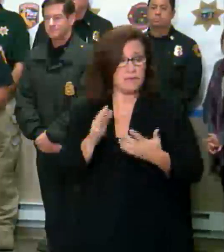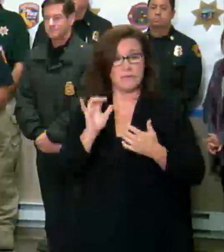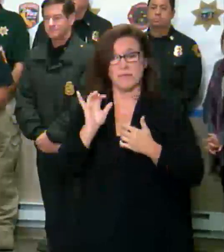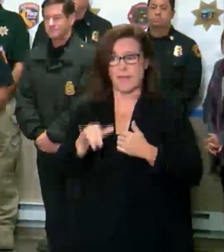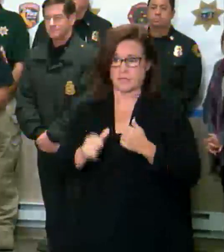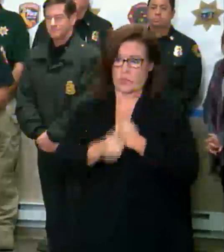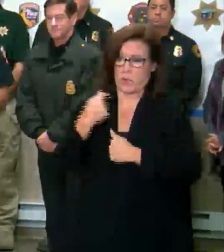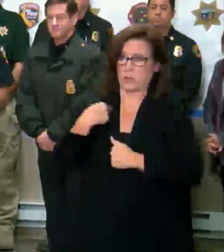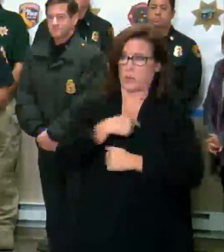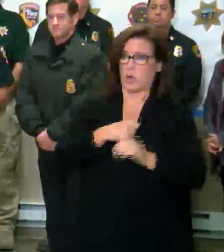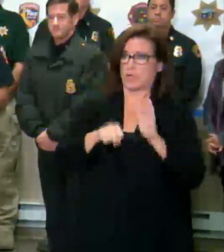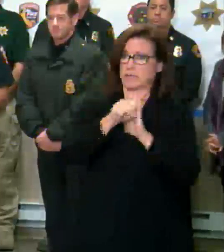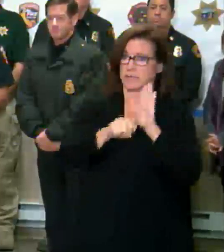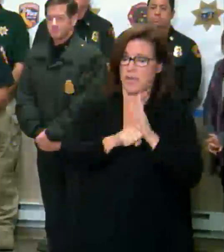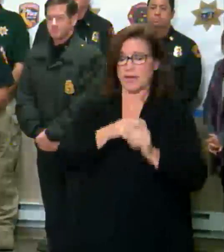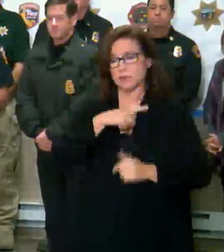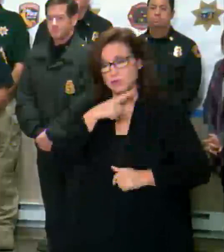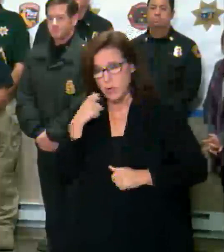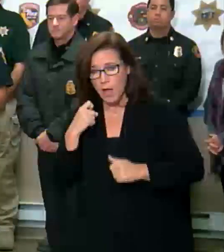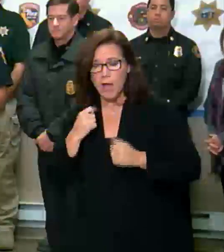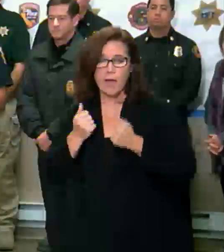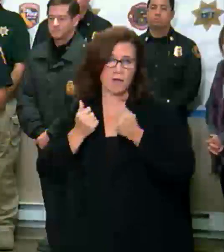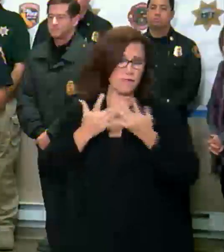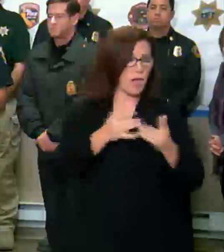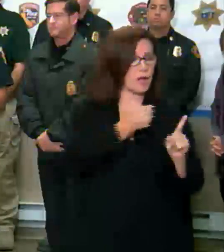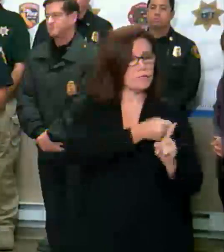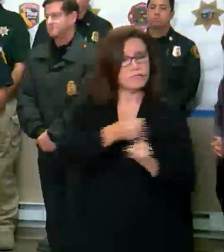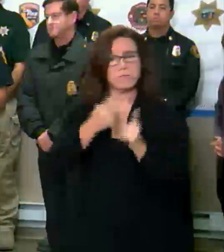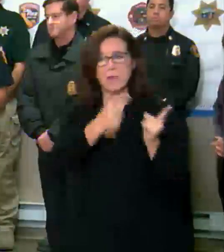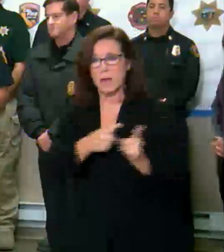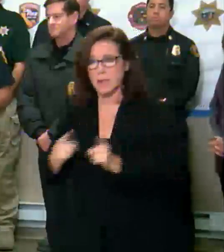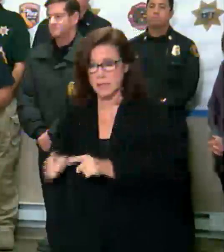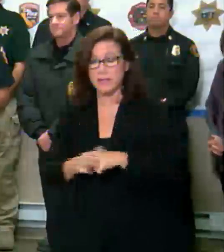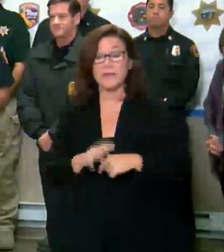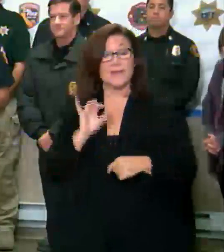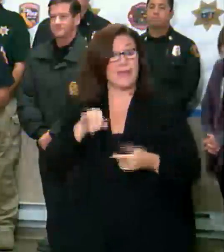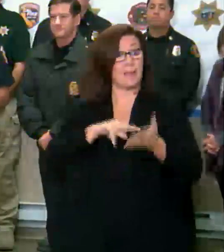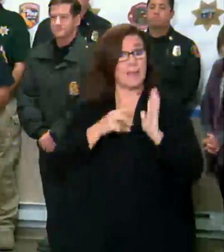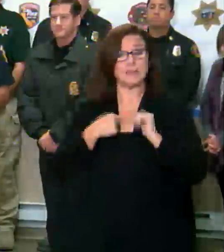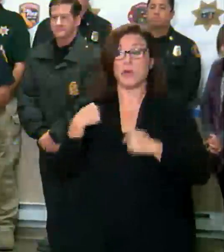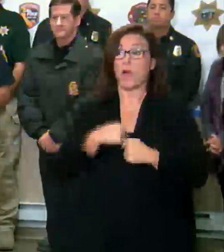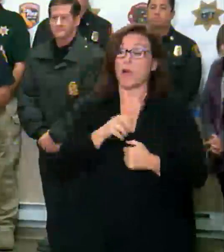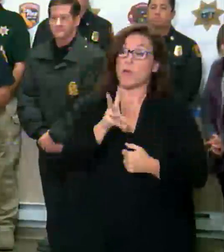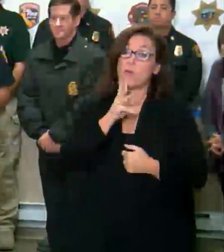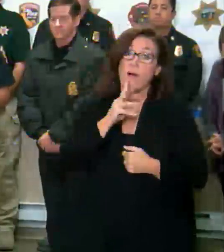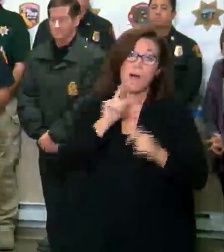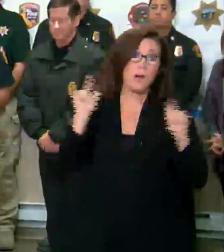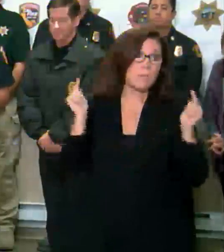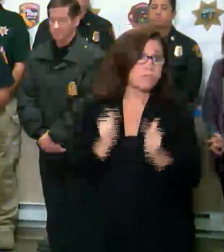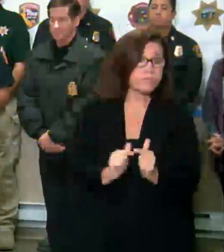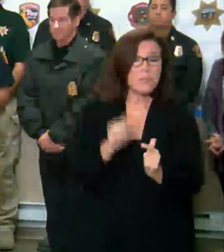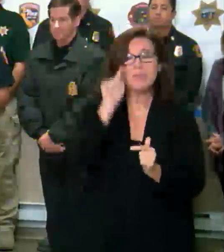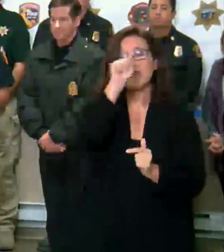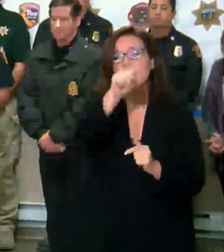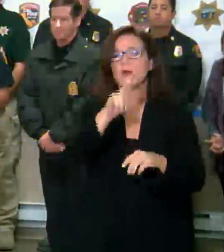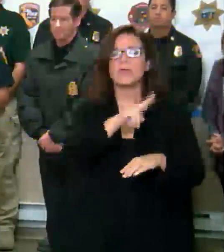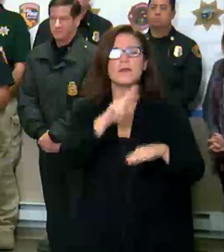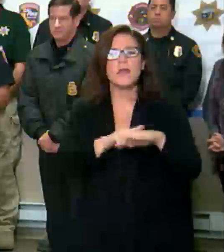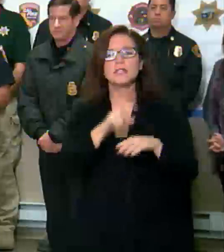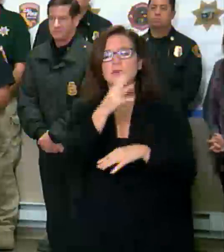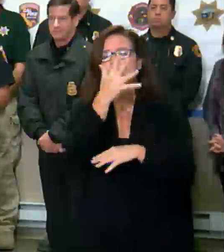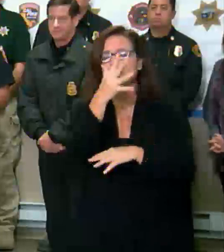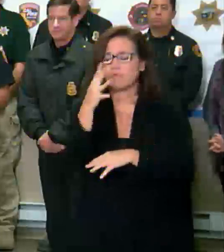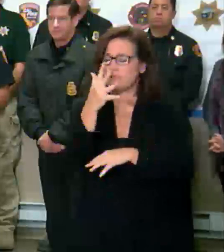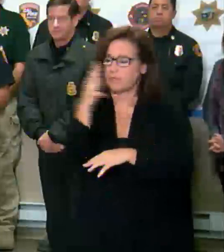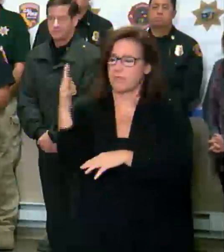And so the Forest Service is continuing to engage as it's threatening water sources that are up on the national forests, as well as helping protect the